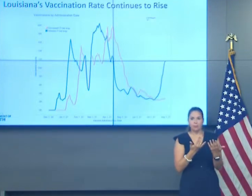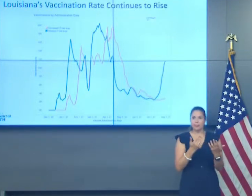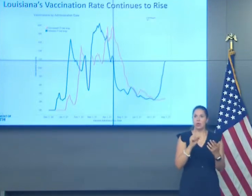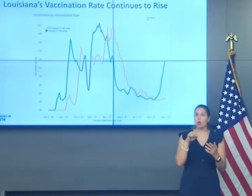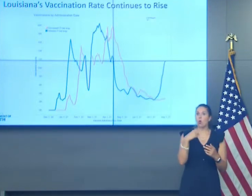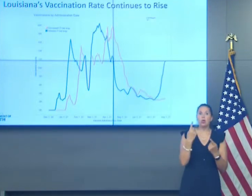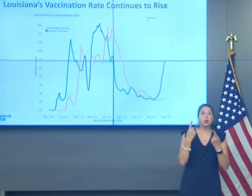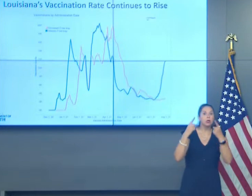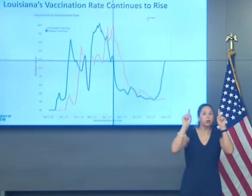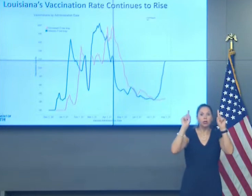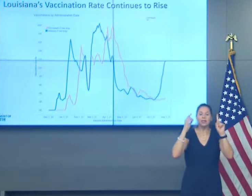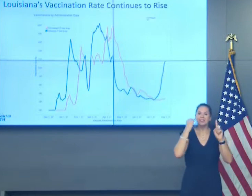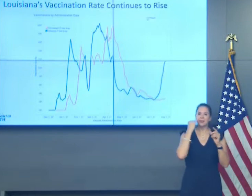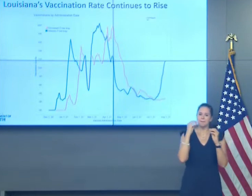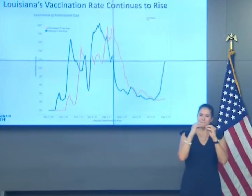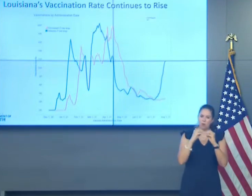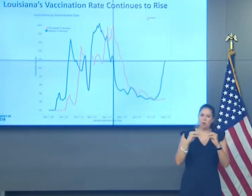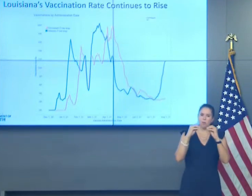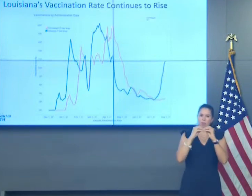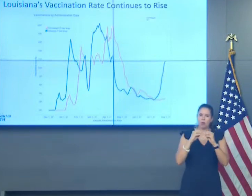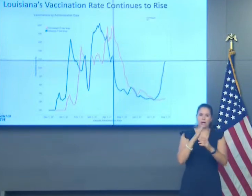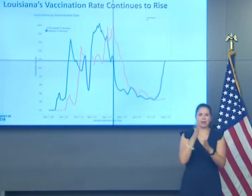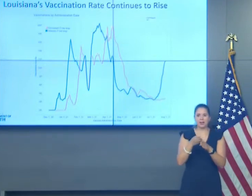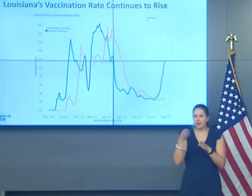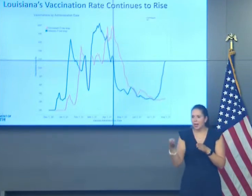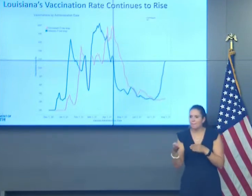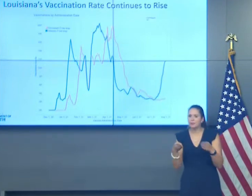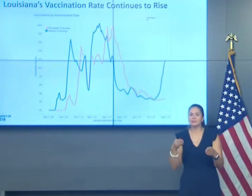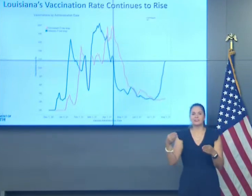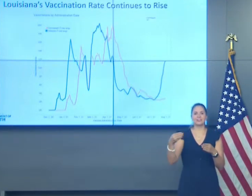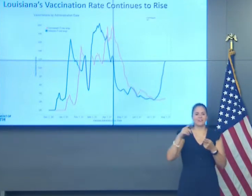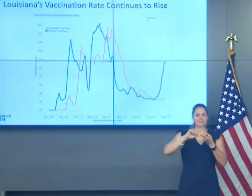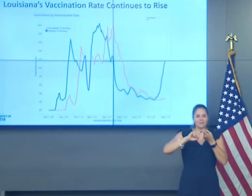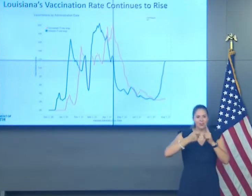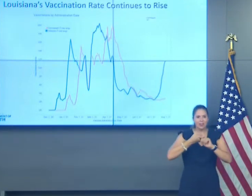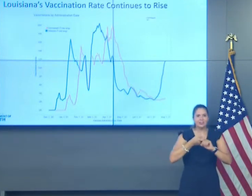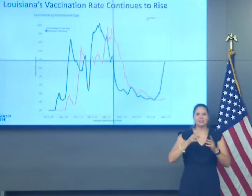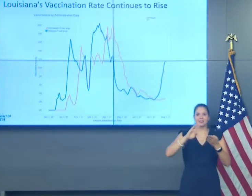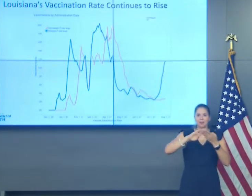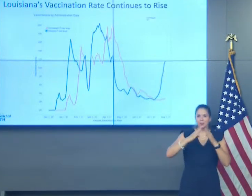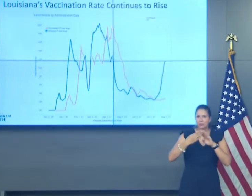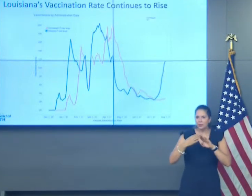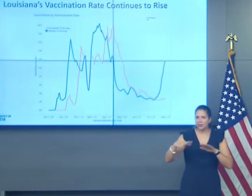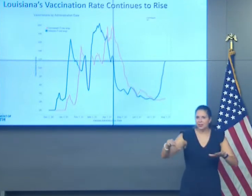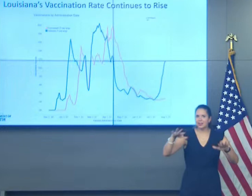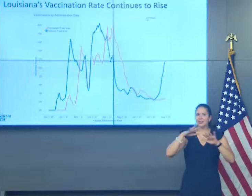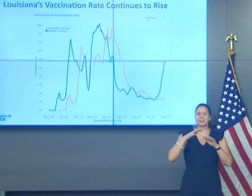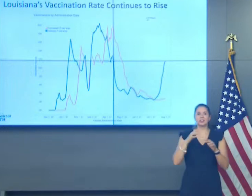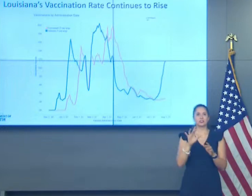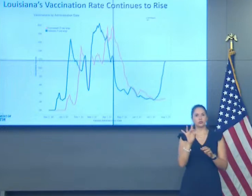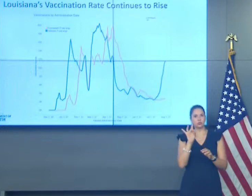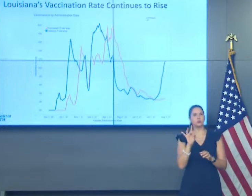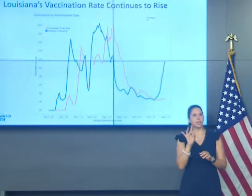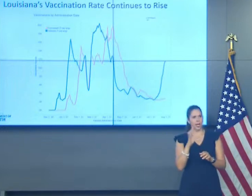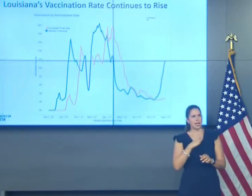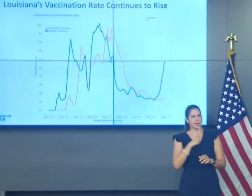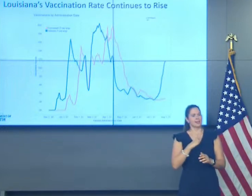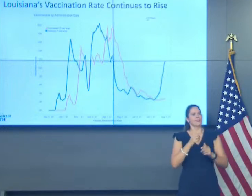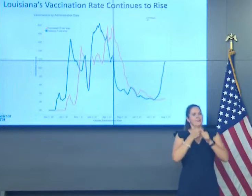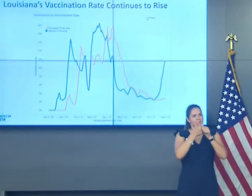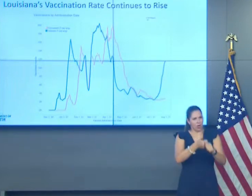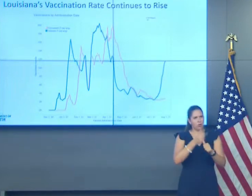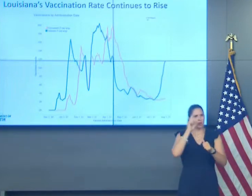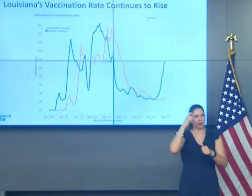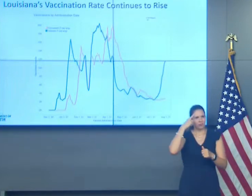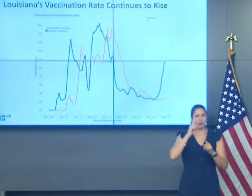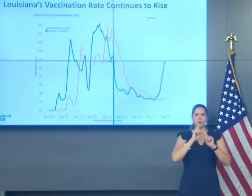if more of our neighbors, friends, and community members choose to follow the governor's order and put on a